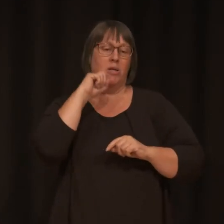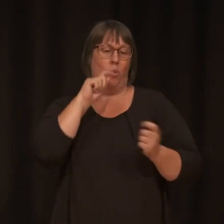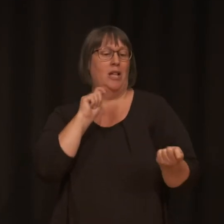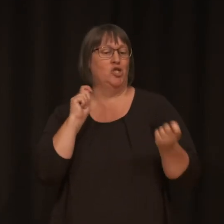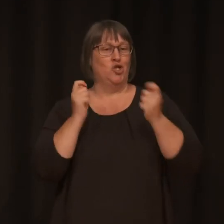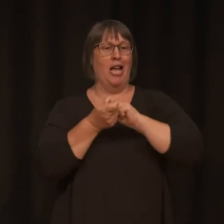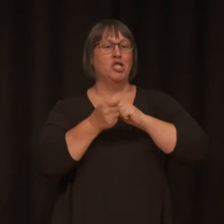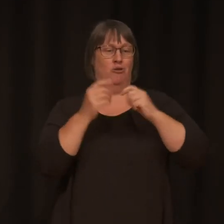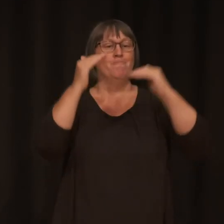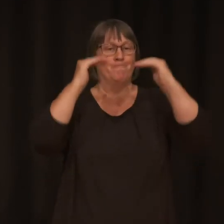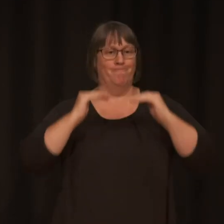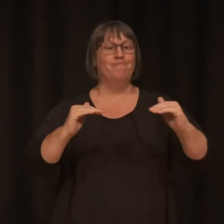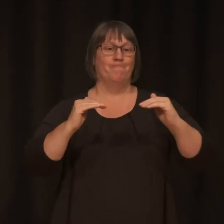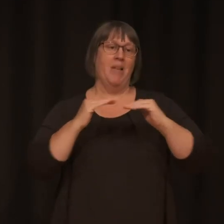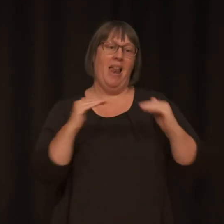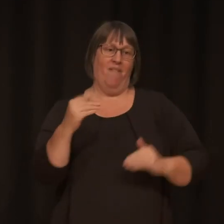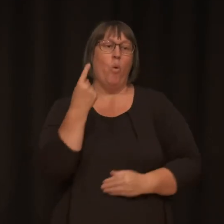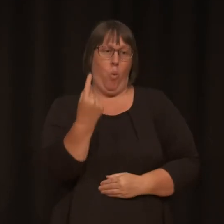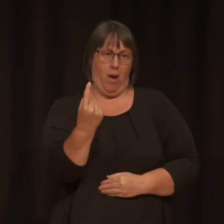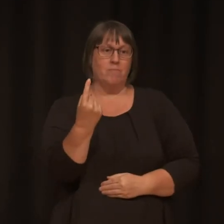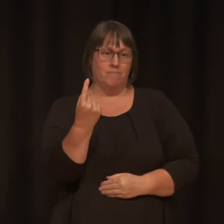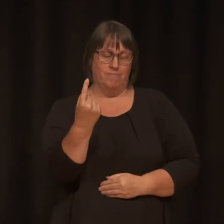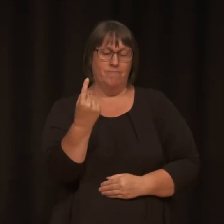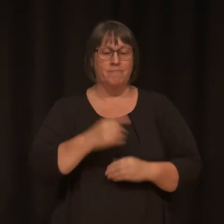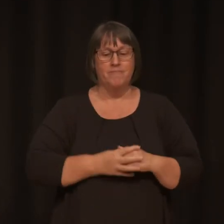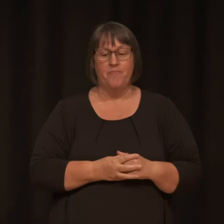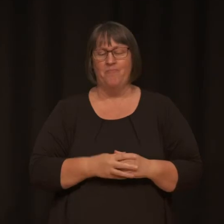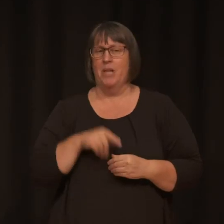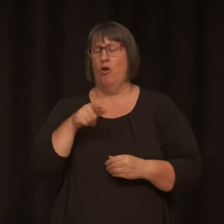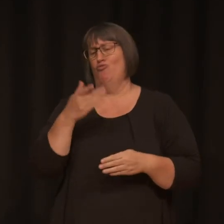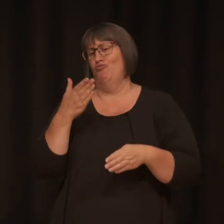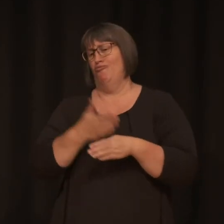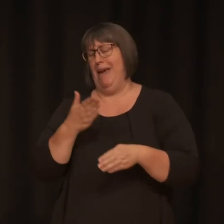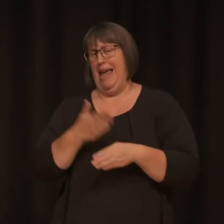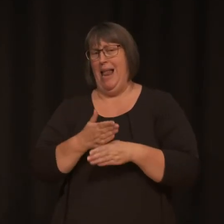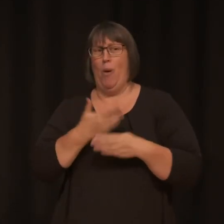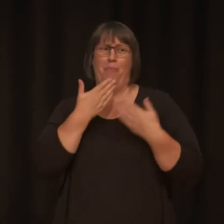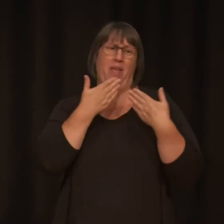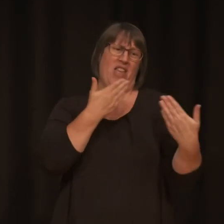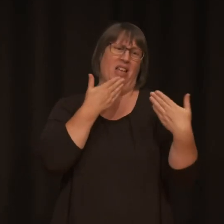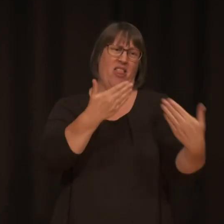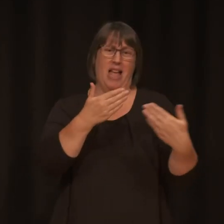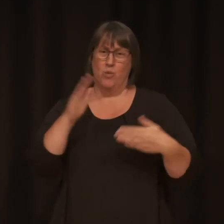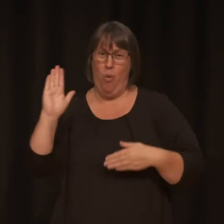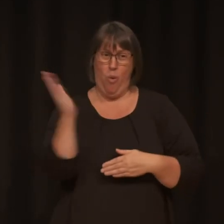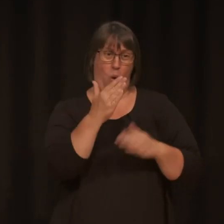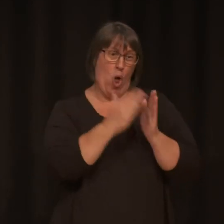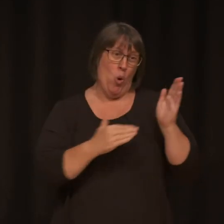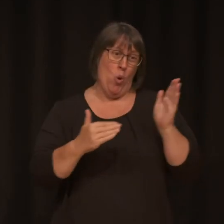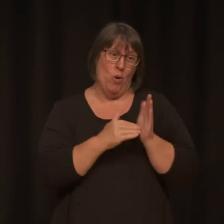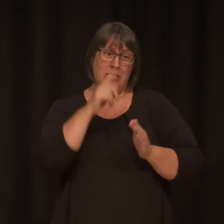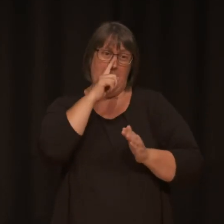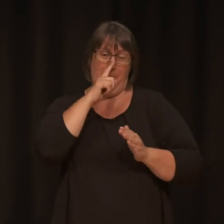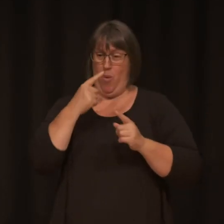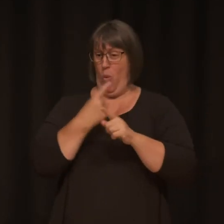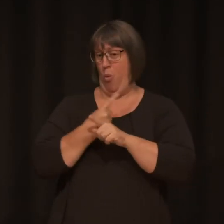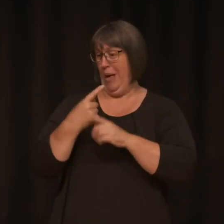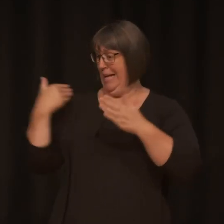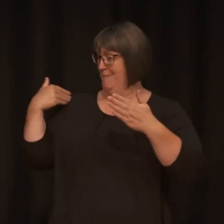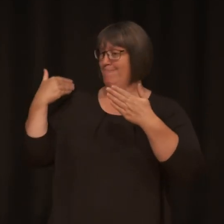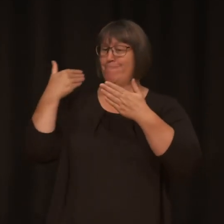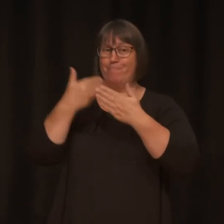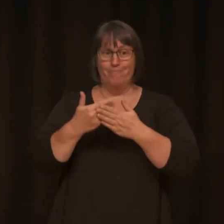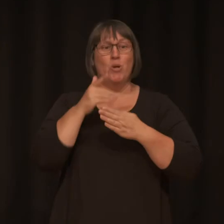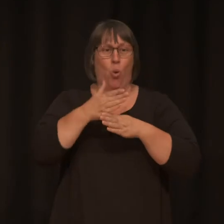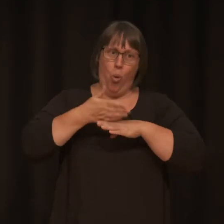1. This decision reflects the incredible work on the part of all New Zealanders over the past week, and as